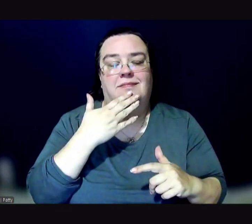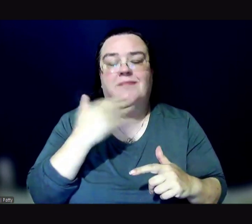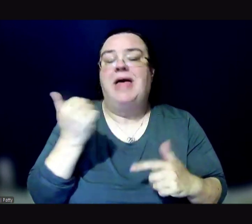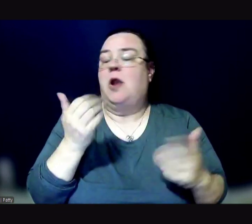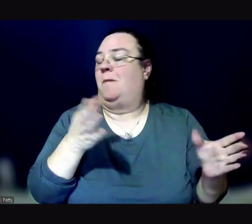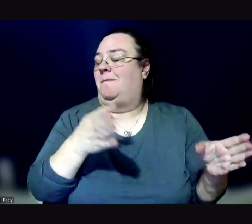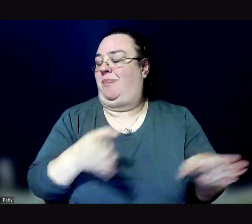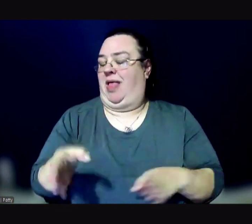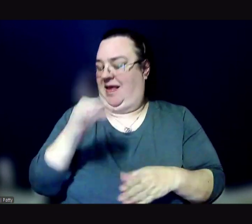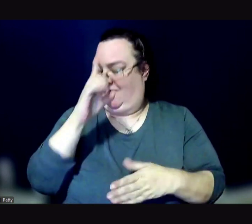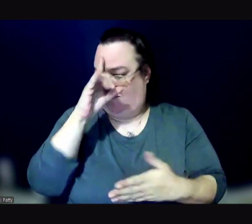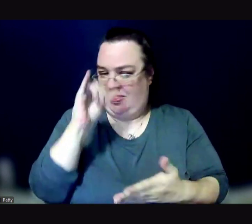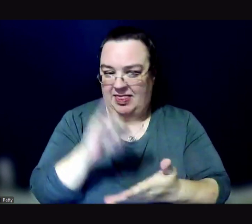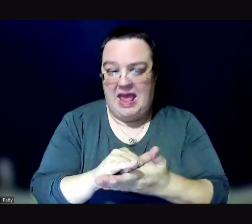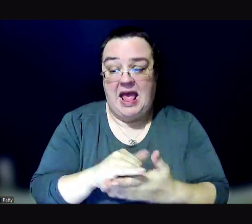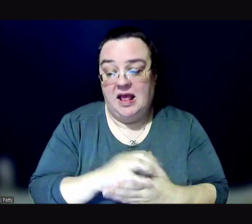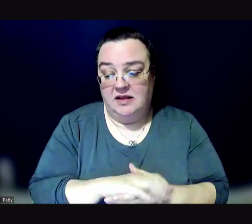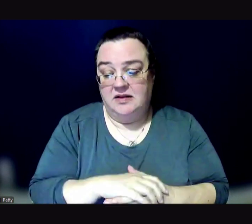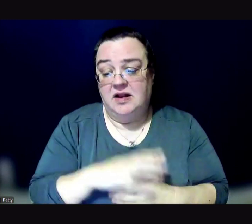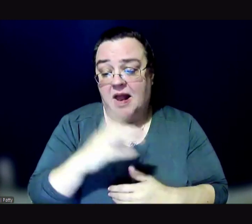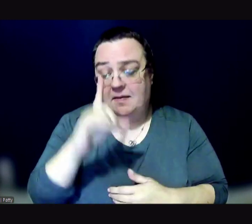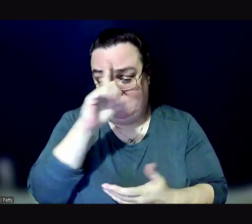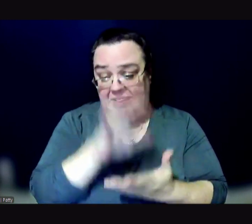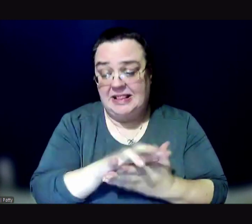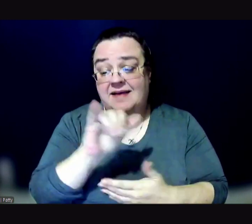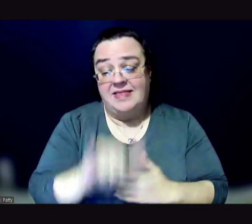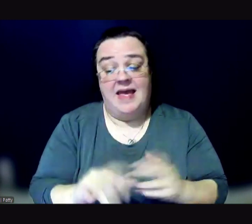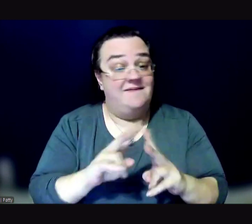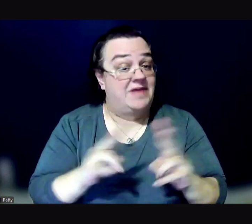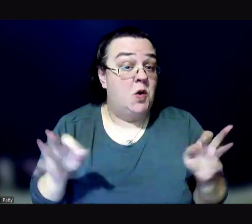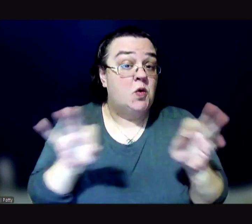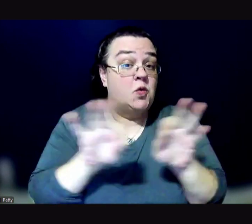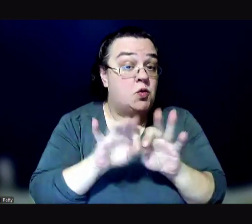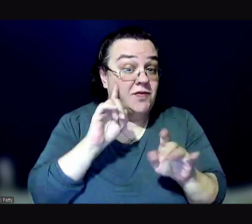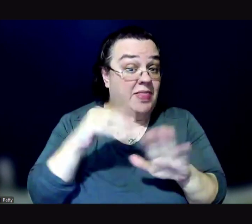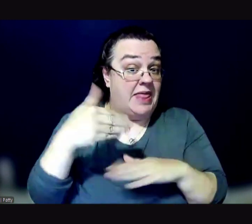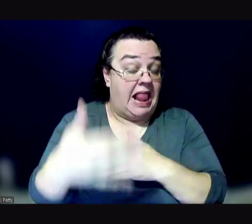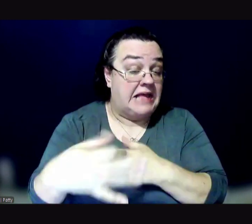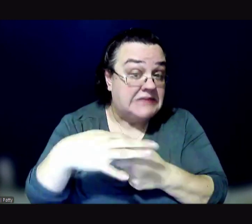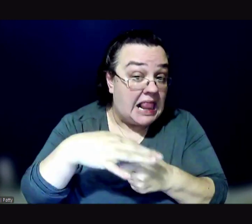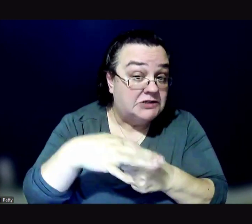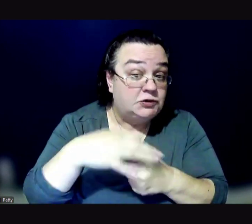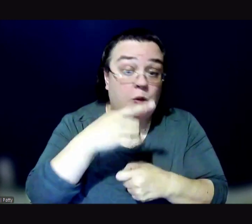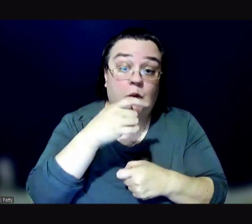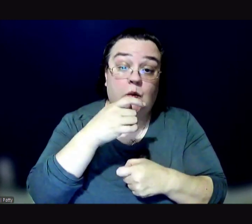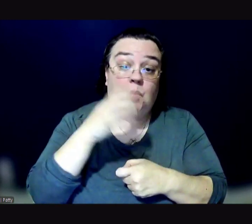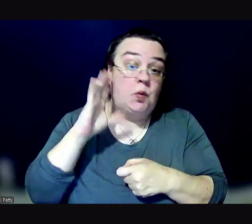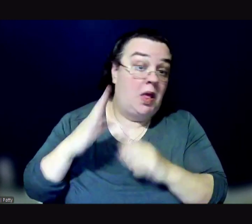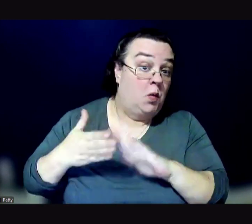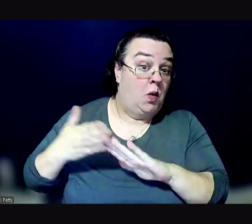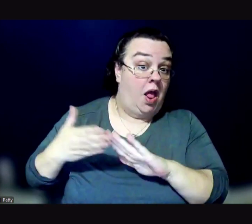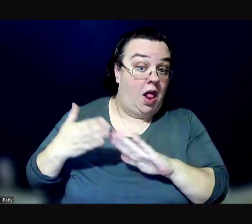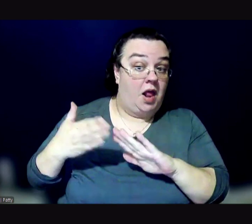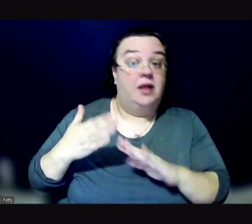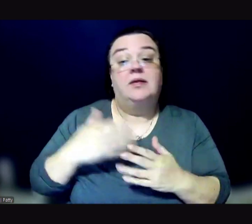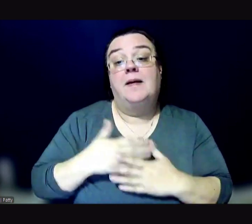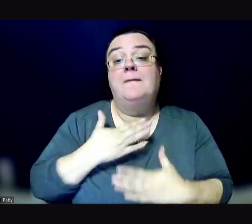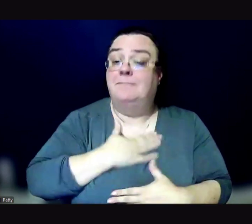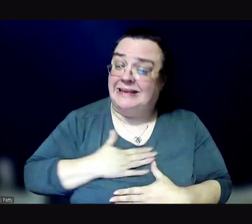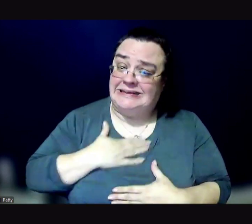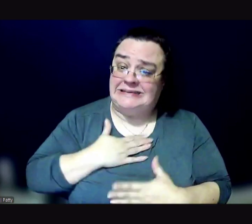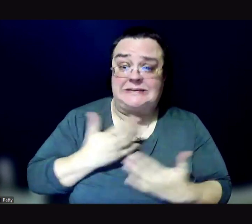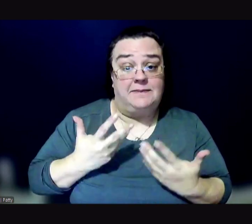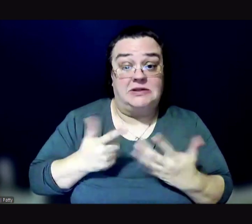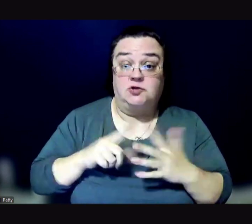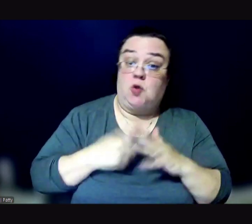I feel like that could be very crucial for the next election as well for whoever's running. So if you could just please start planning for that as